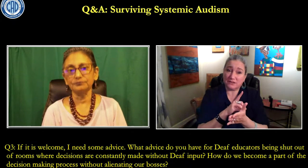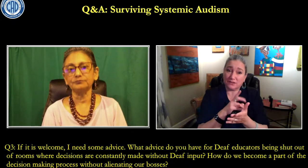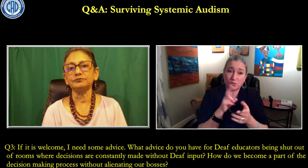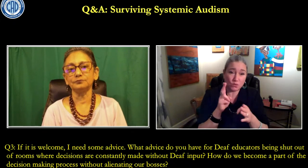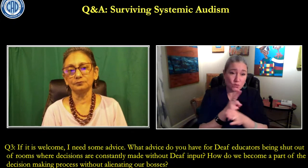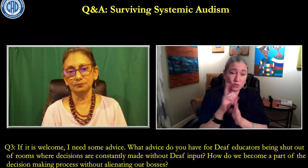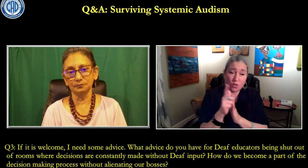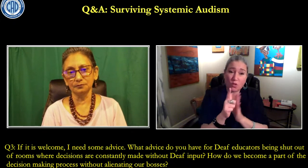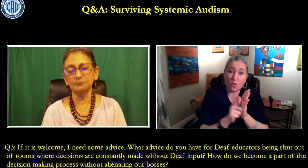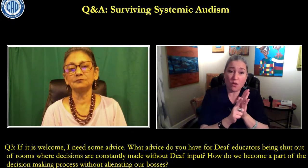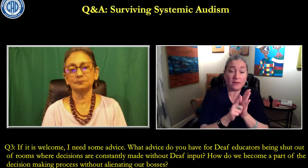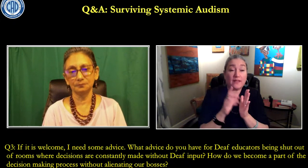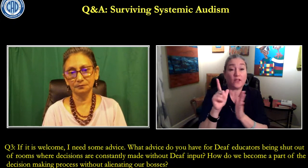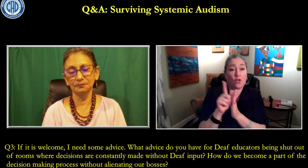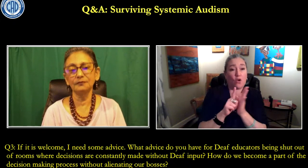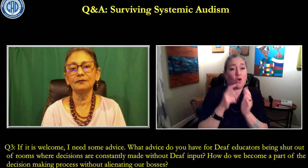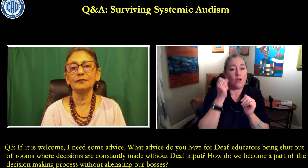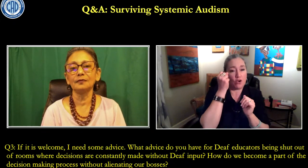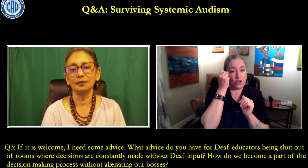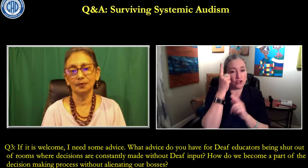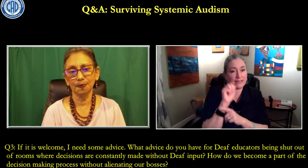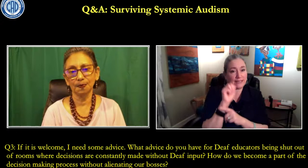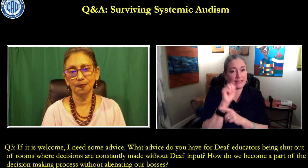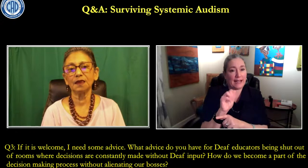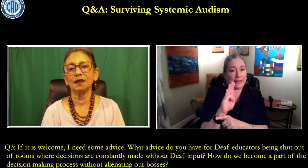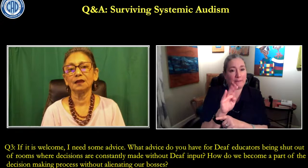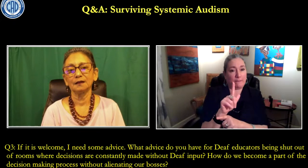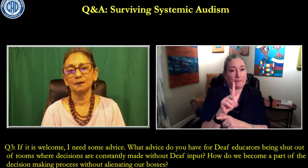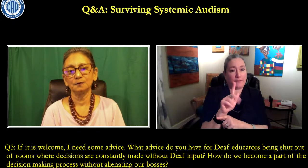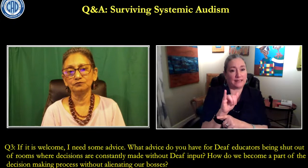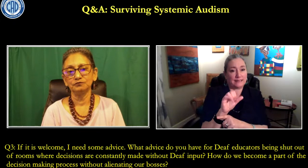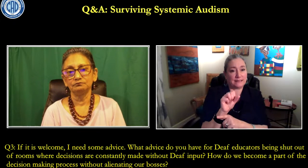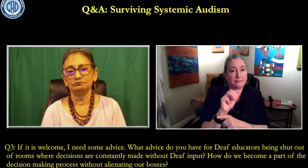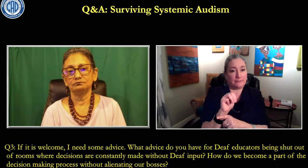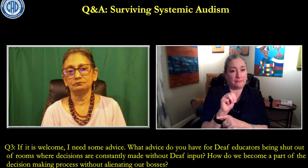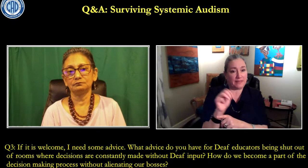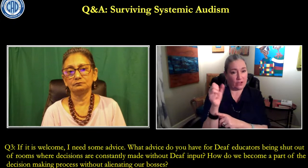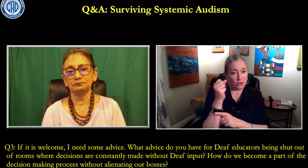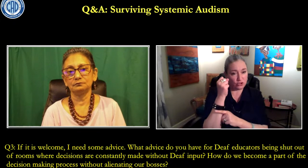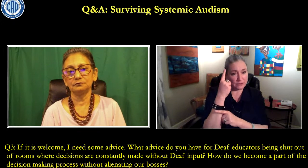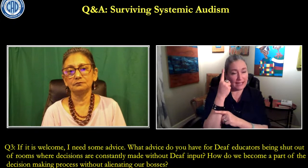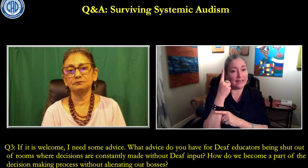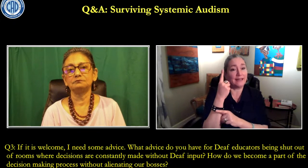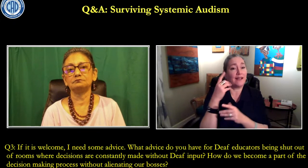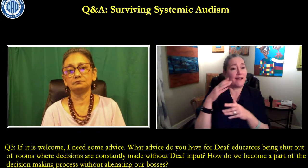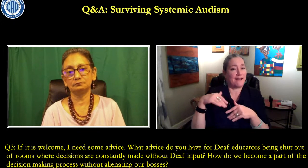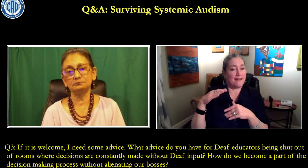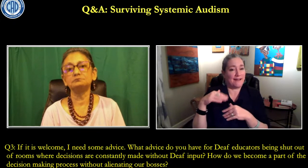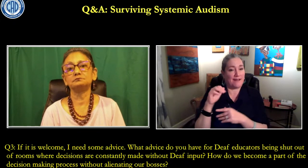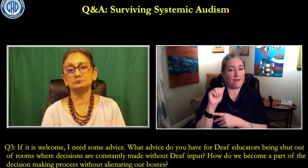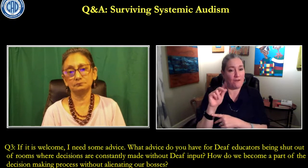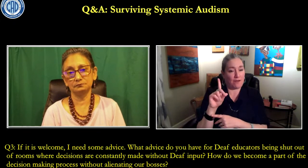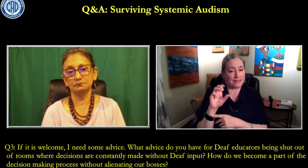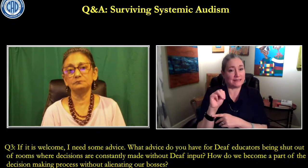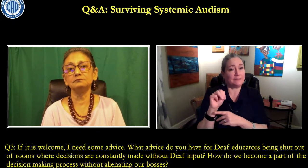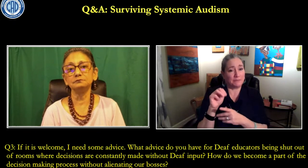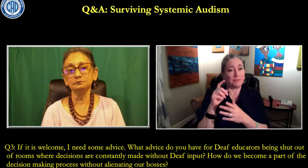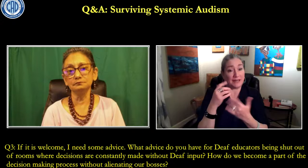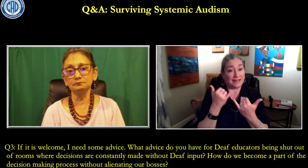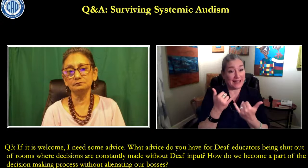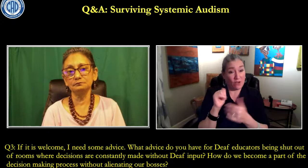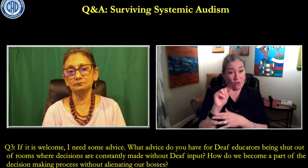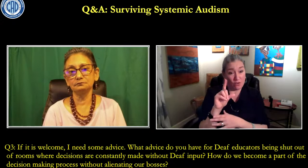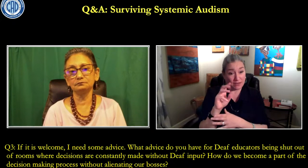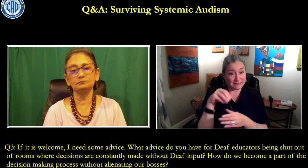important to think about filing grievances around discrimination. Use laws, because often in the legal system,